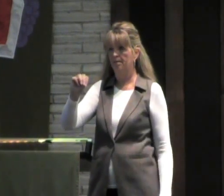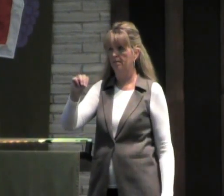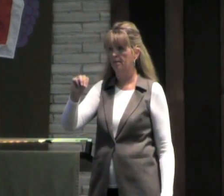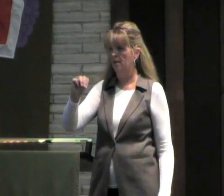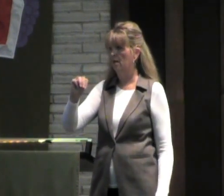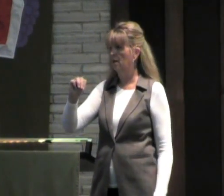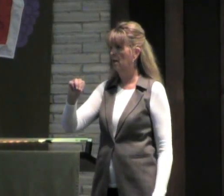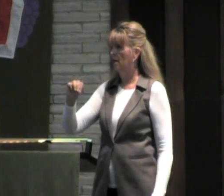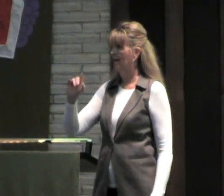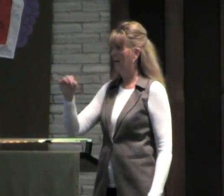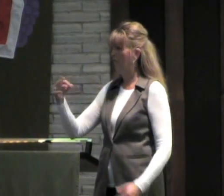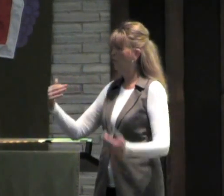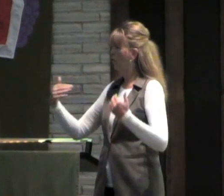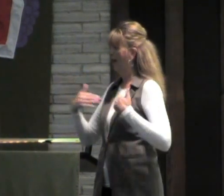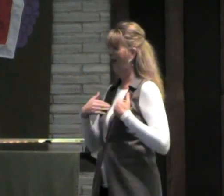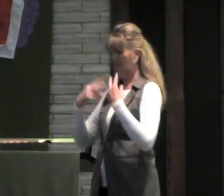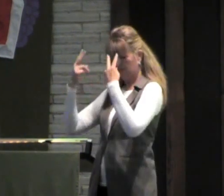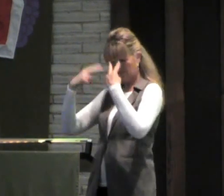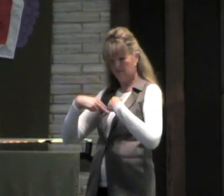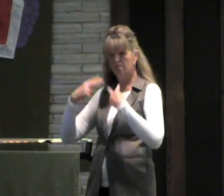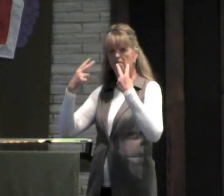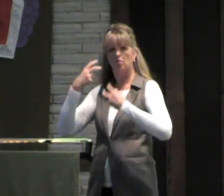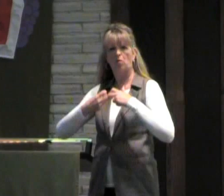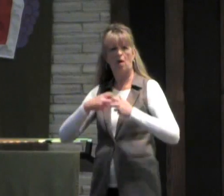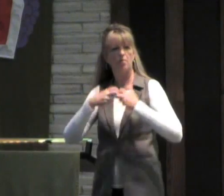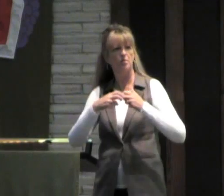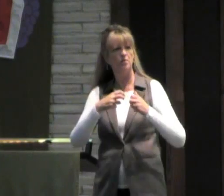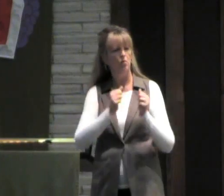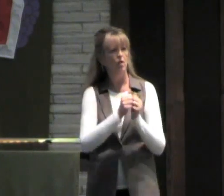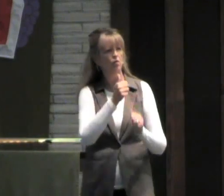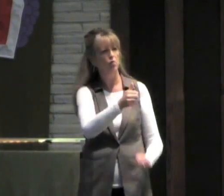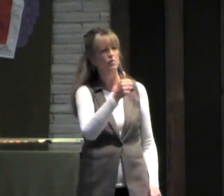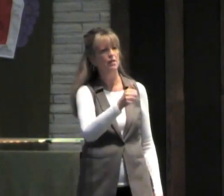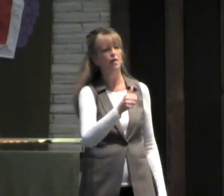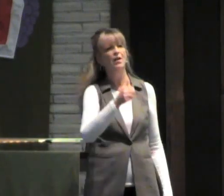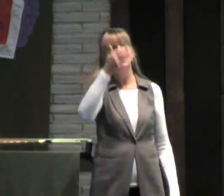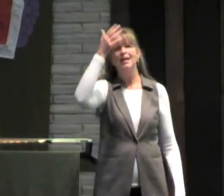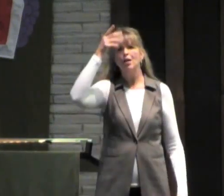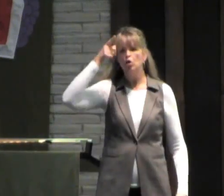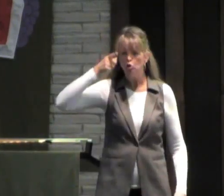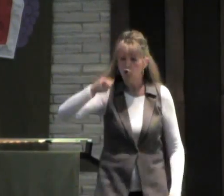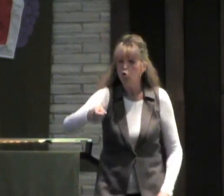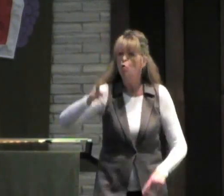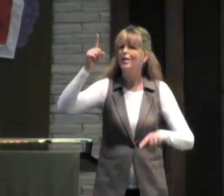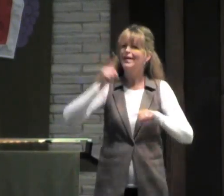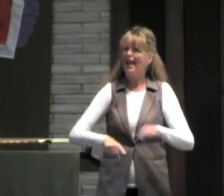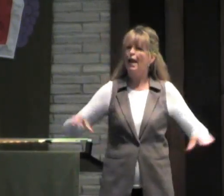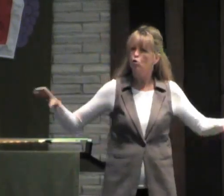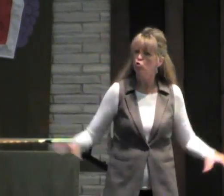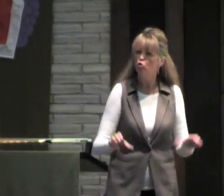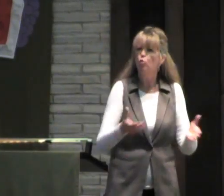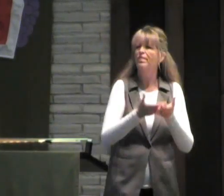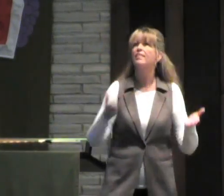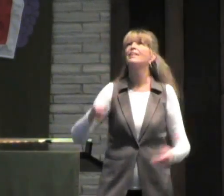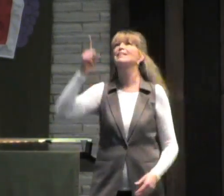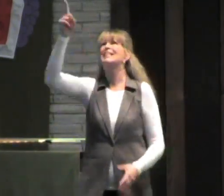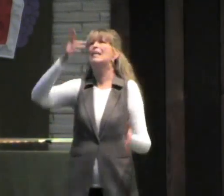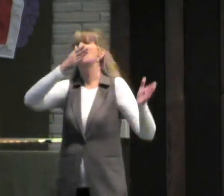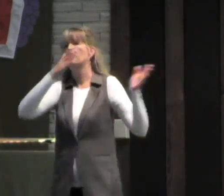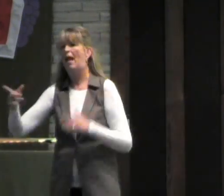low self-esteem, if you look at yourself and you see the problems that you have, you can't do the